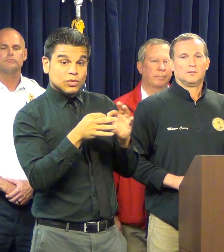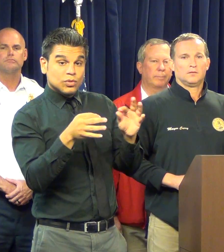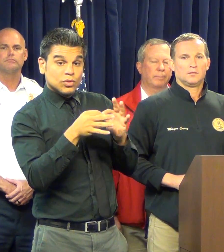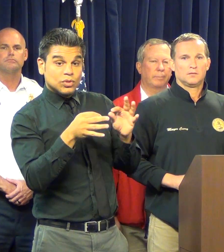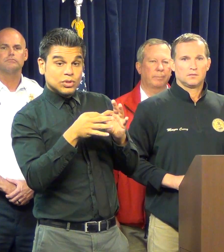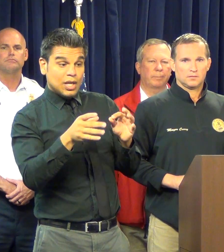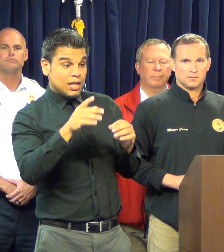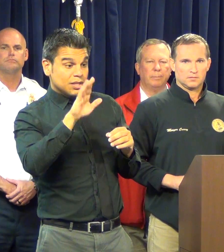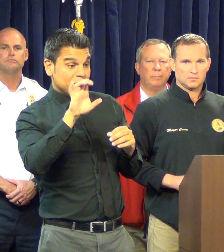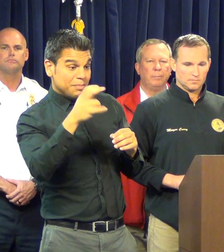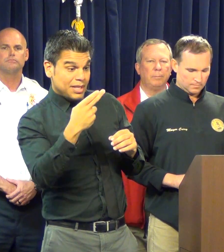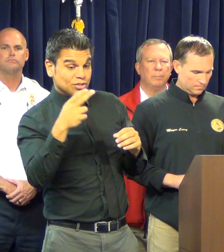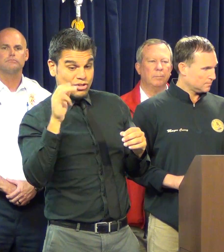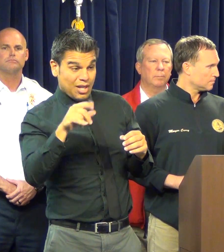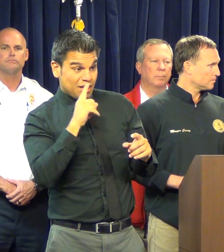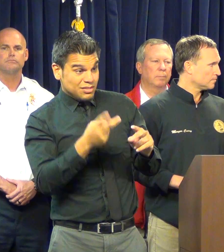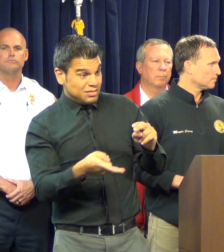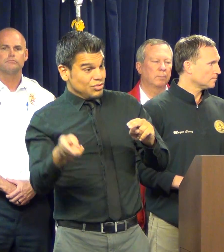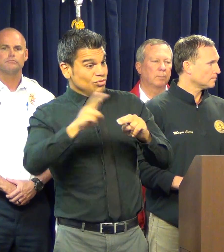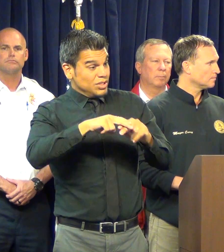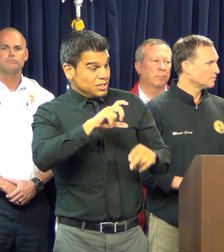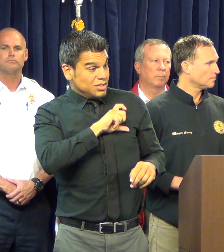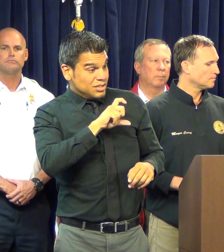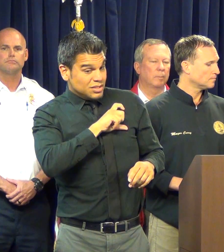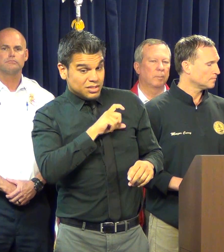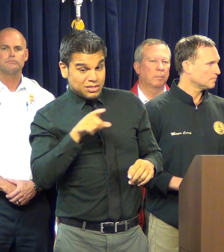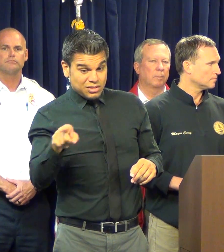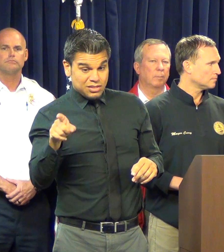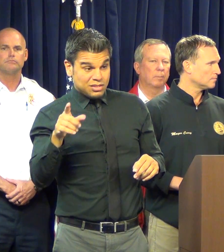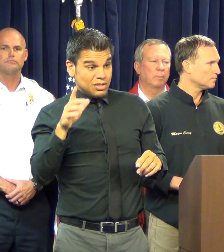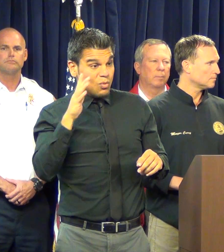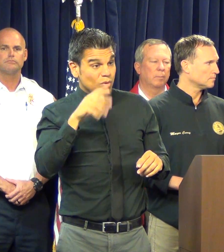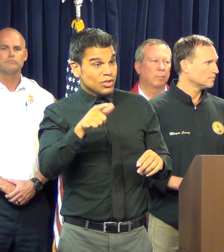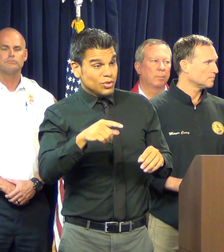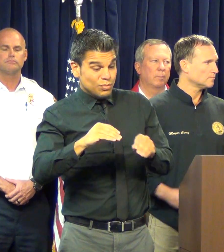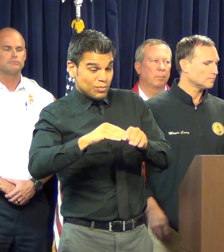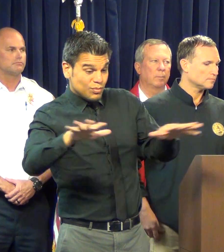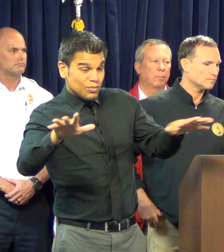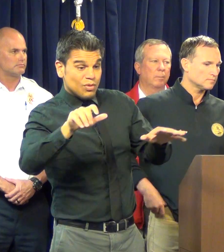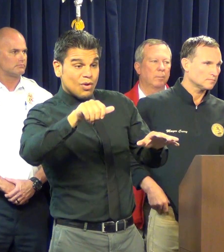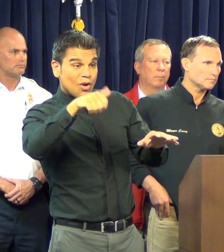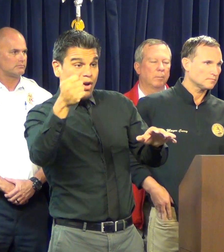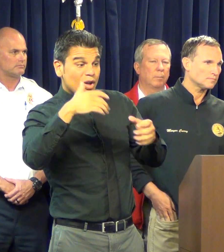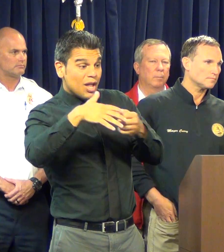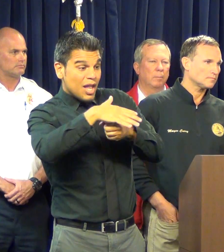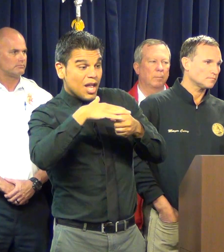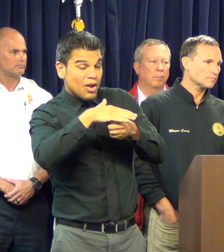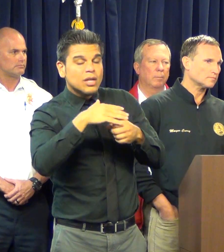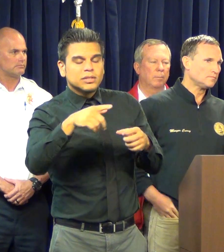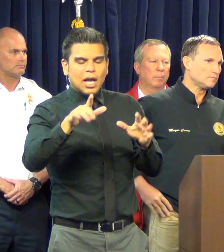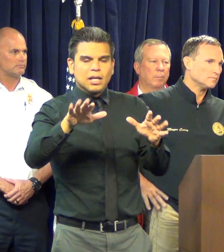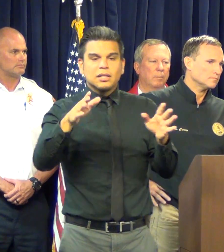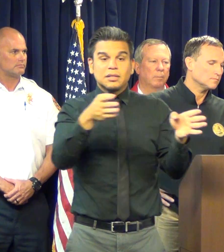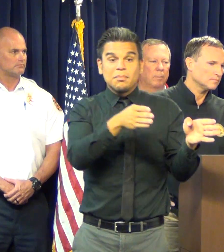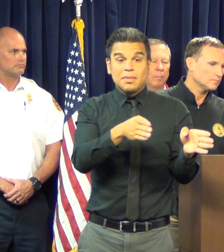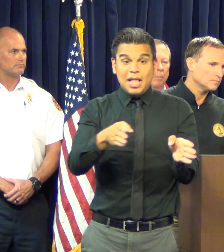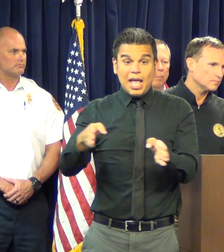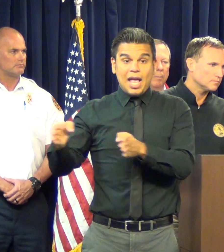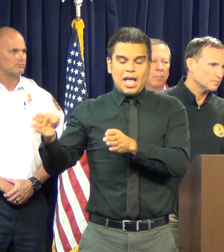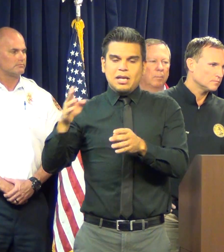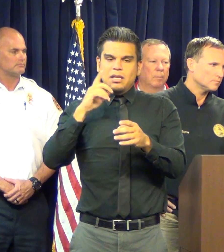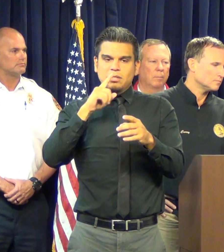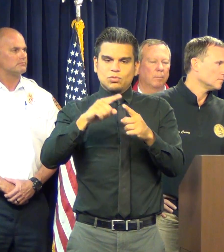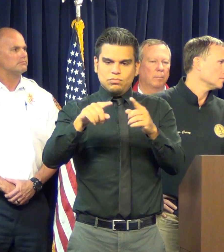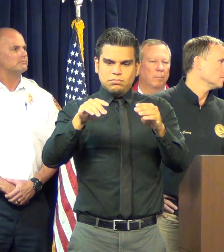the beaches. Has that changed at all? Will the resources stay there, or could they potentially be spread out to other places? They will be spread out. So the plan is to use them in a couple different